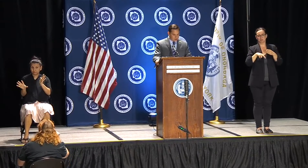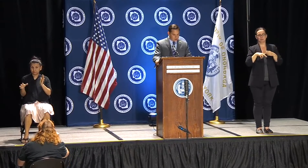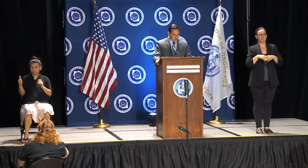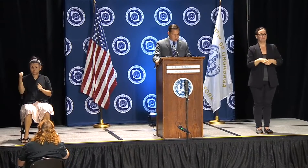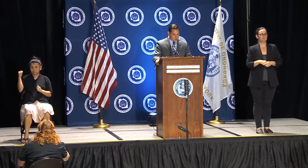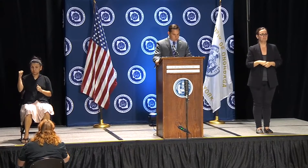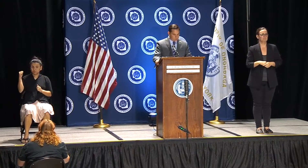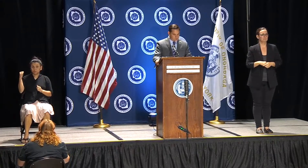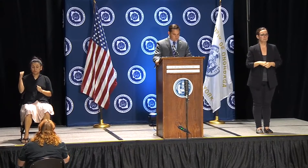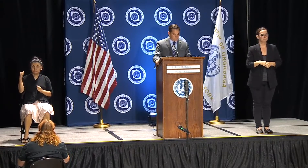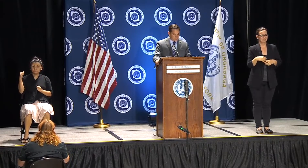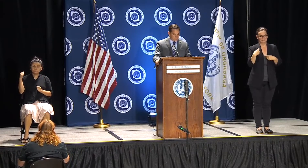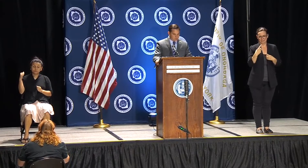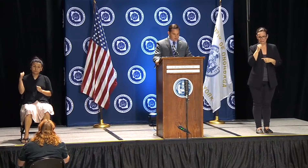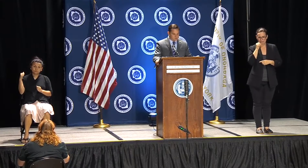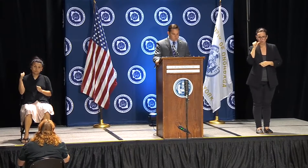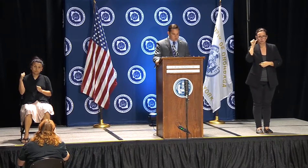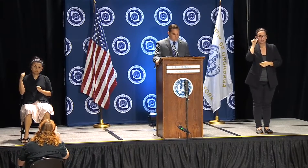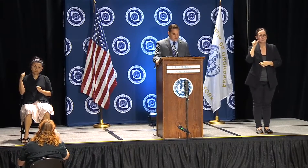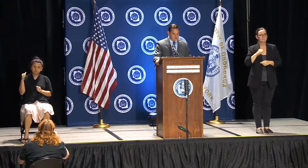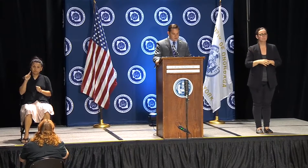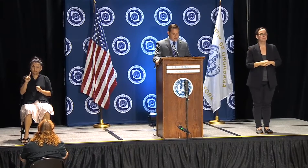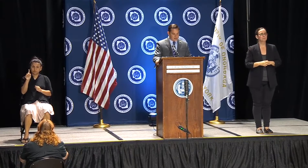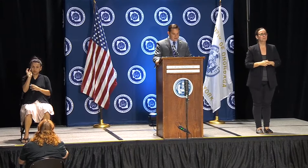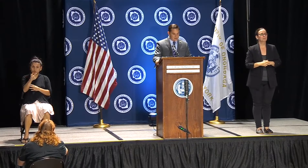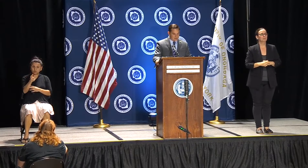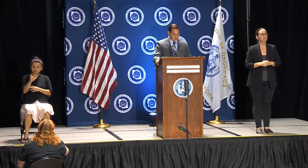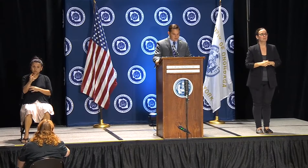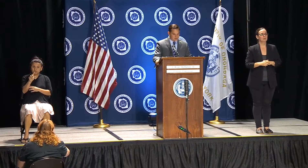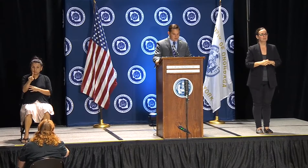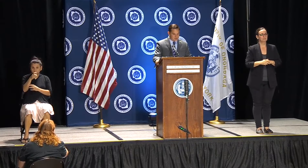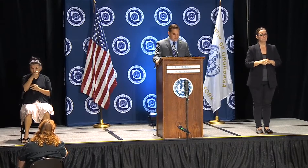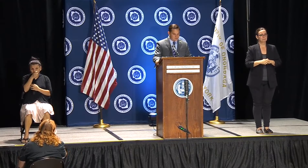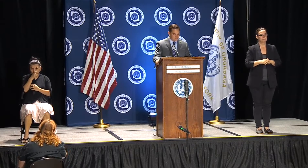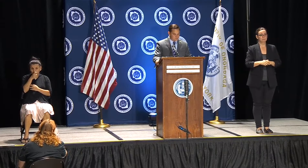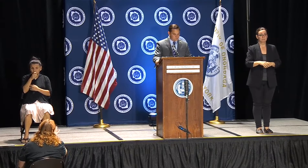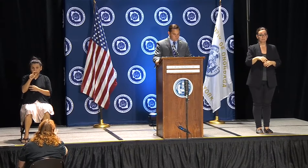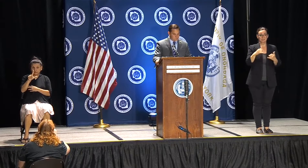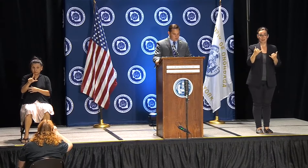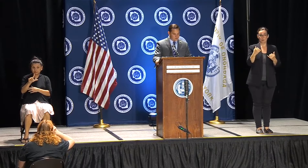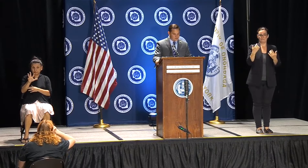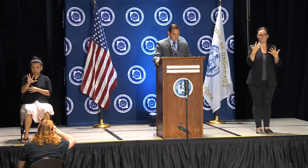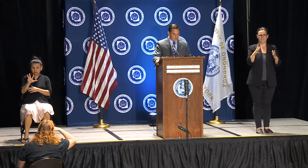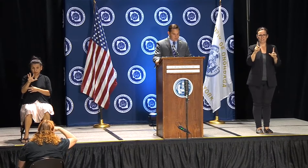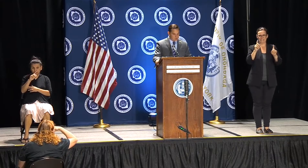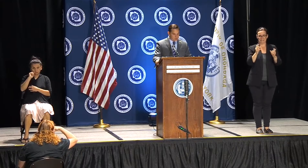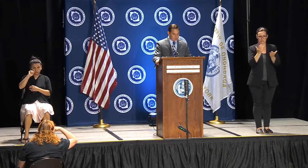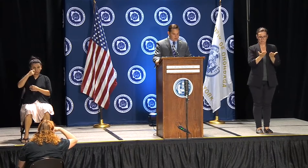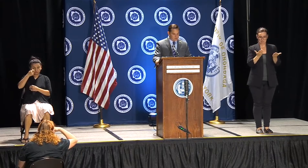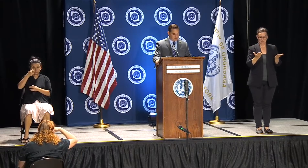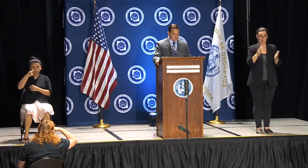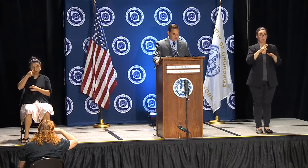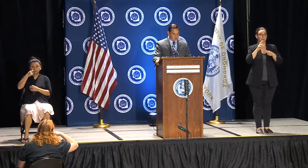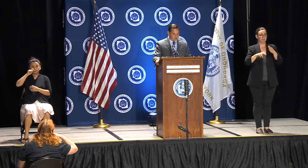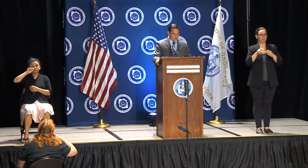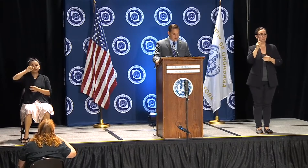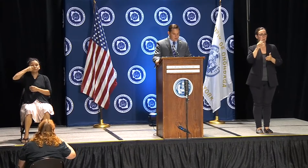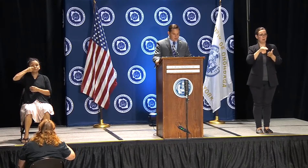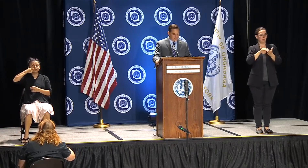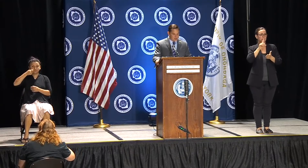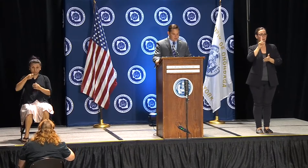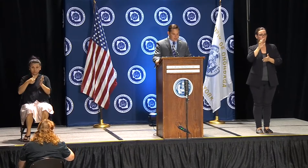yesterday, we've received back 1,179 diagnostic tests. Our 7-day rolling average